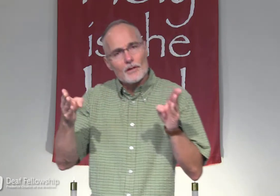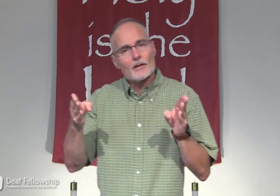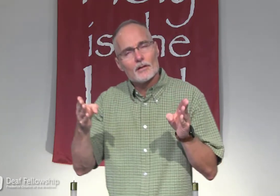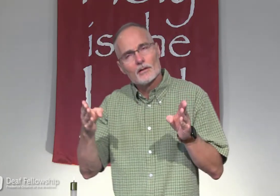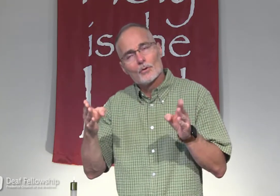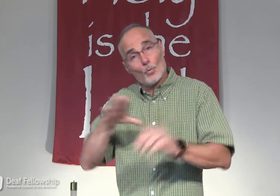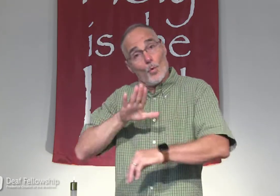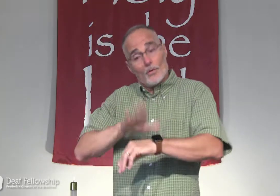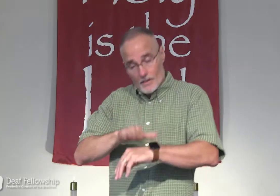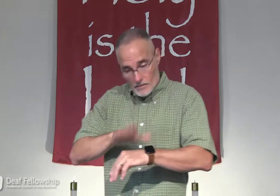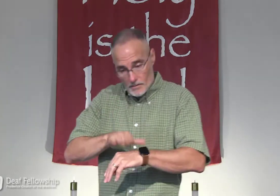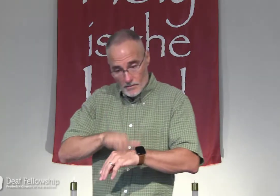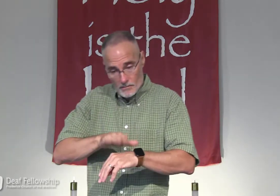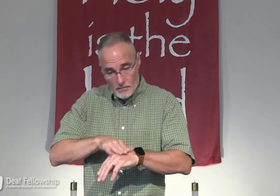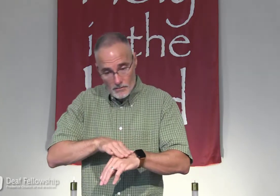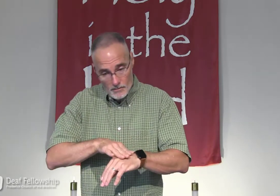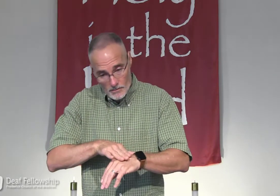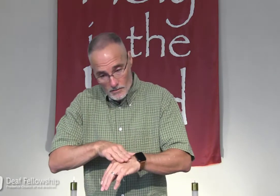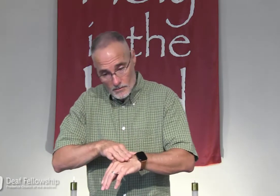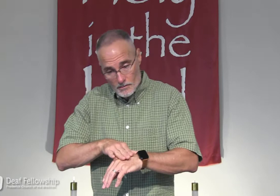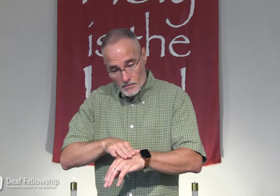But remember, generally,